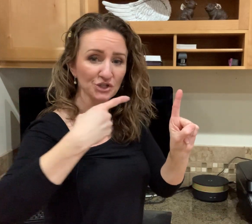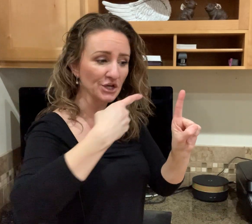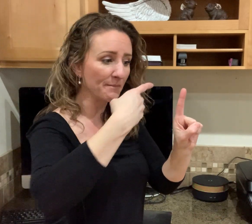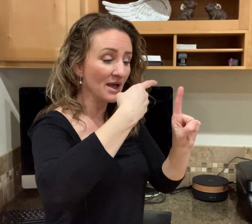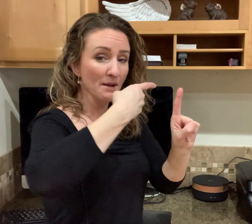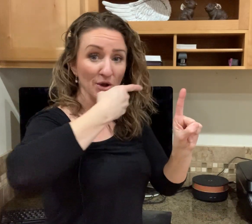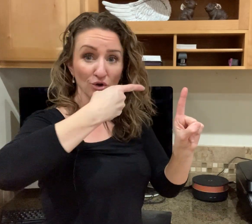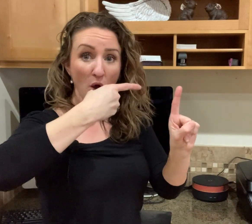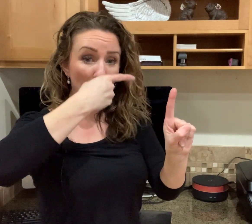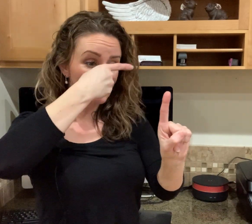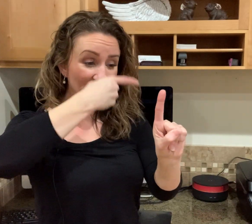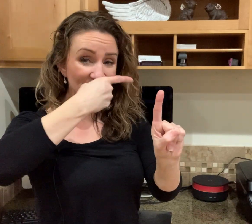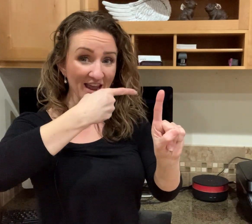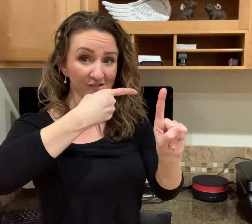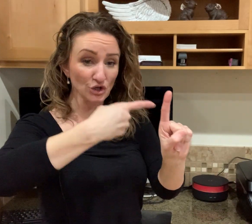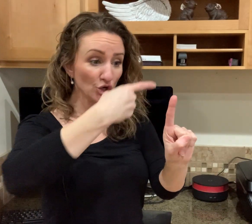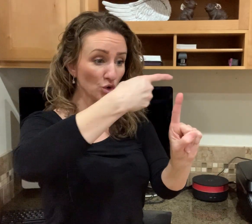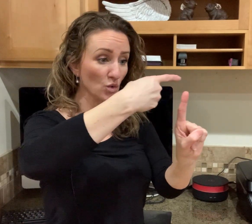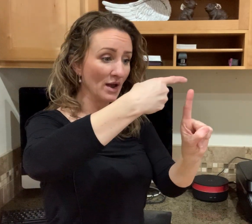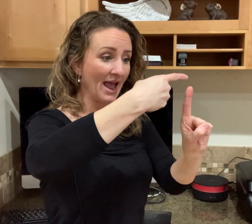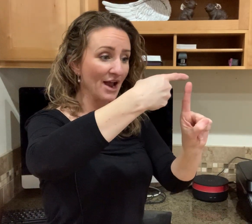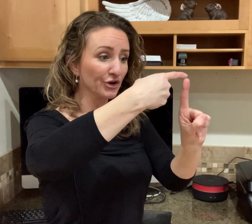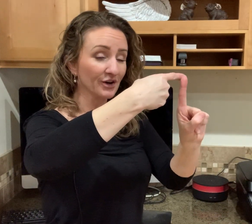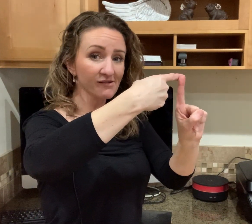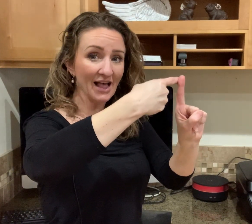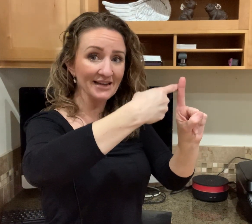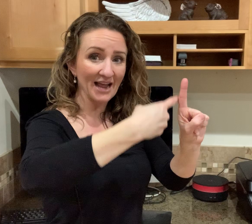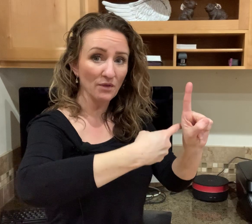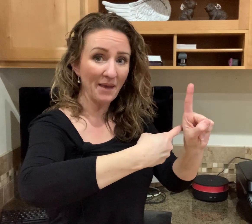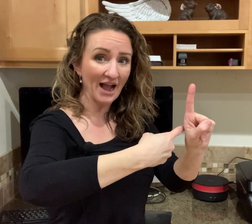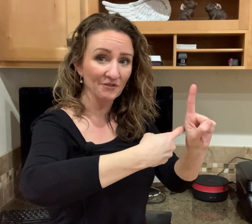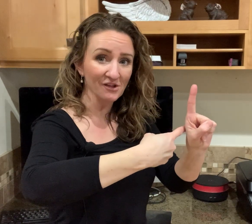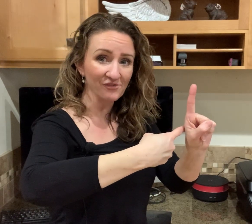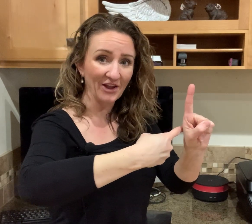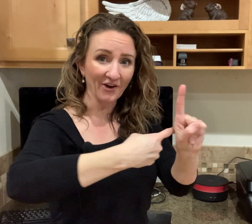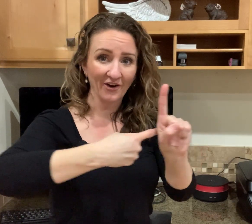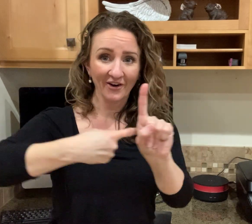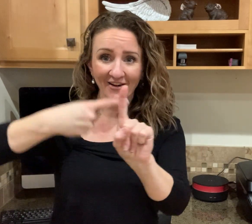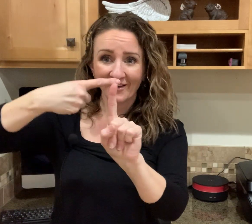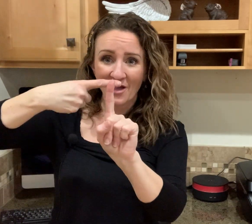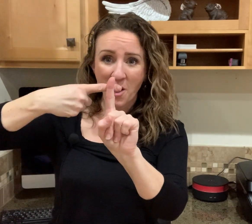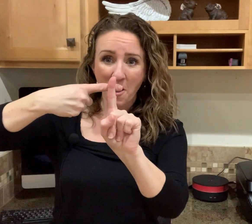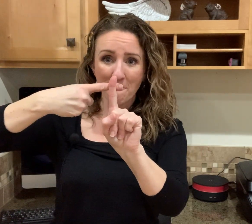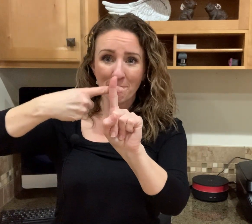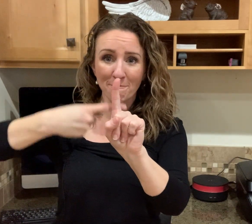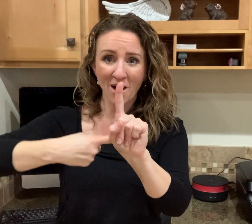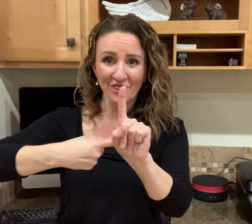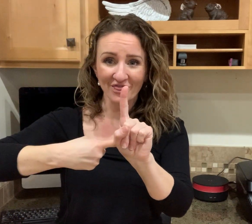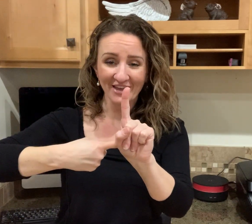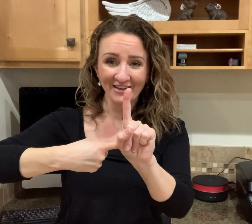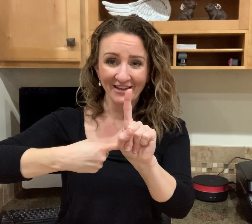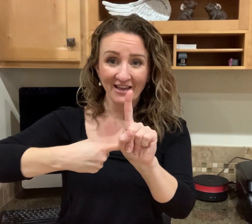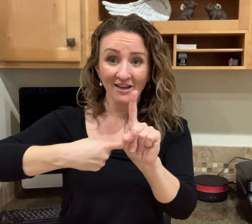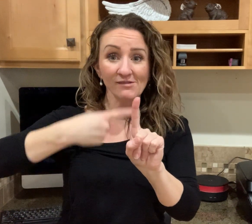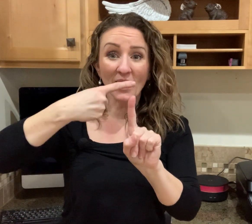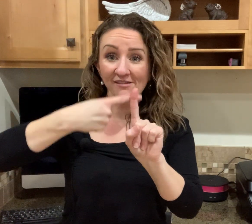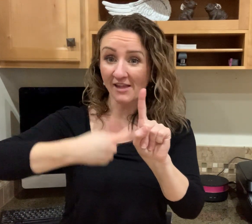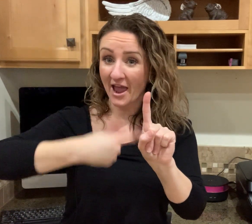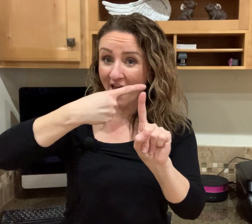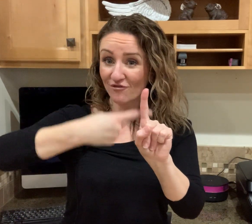shape, but your palm is going to face you, and you're going to slide down the back of this finger. Month. So I can say every